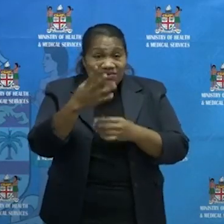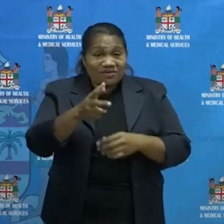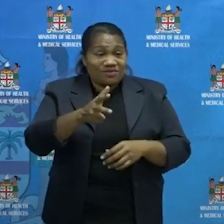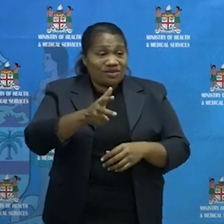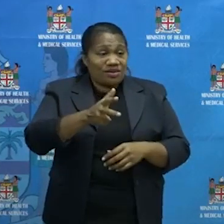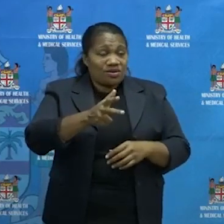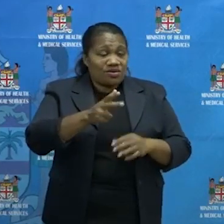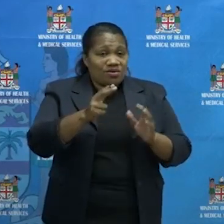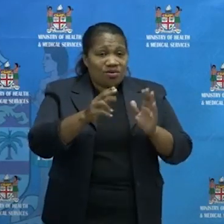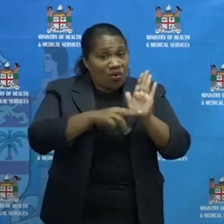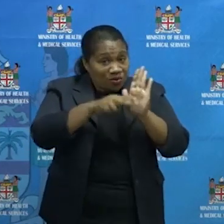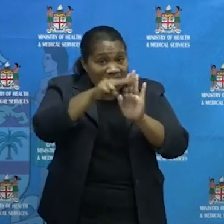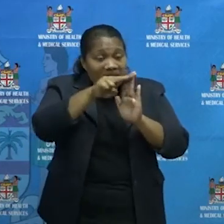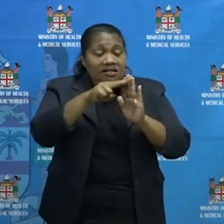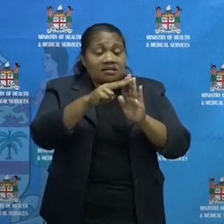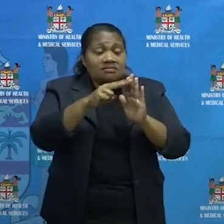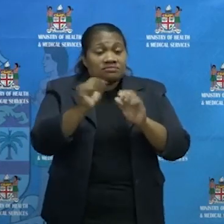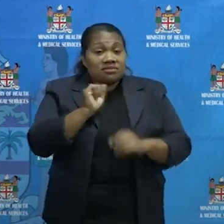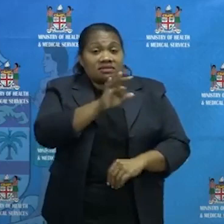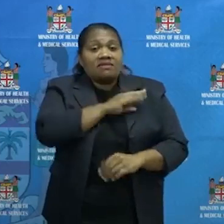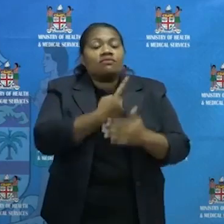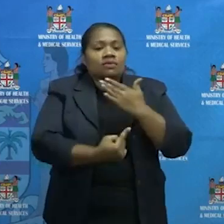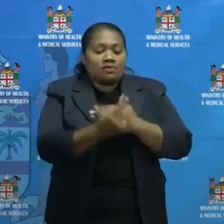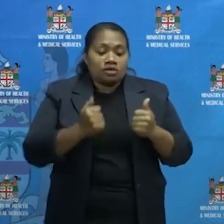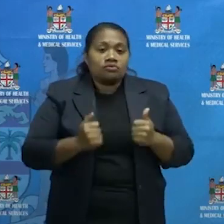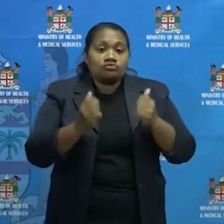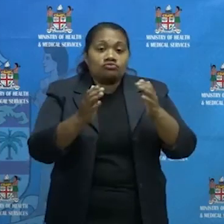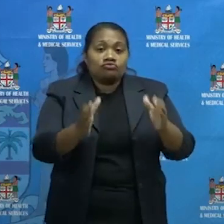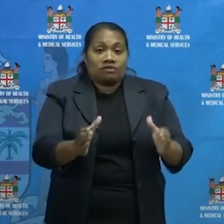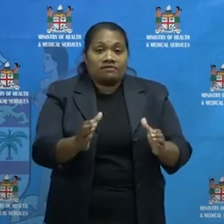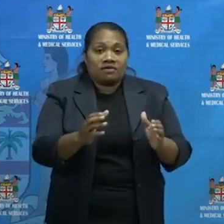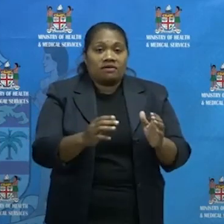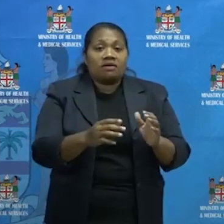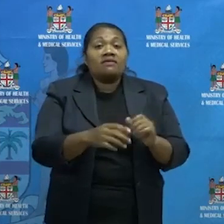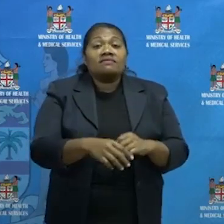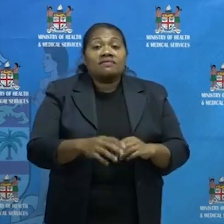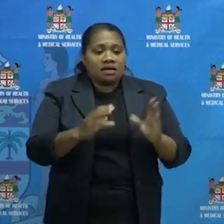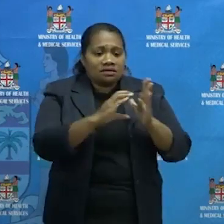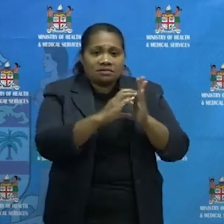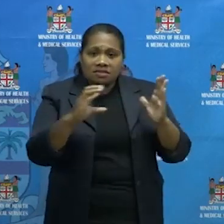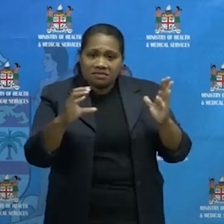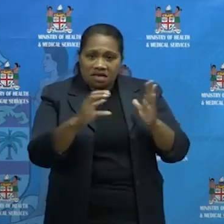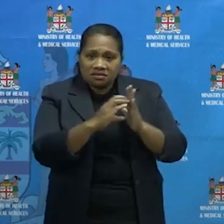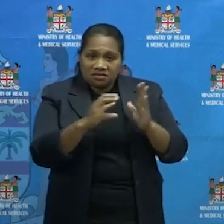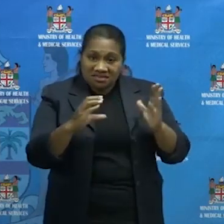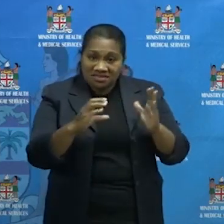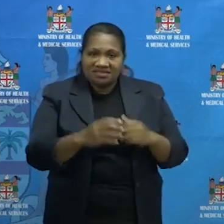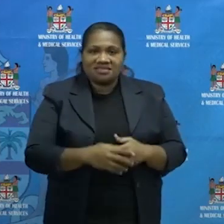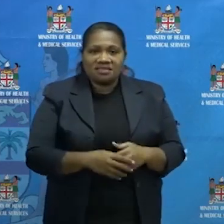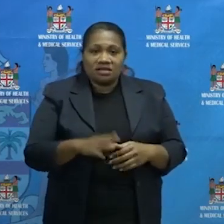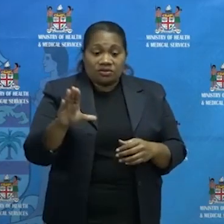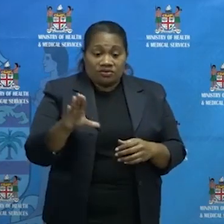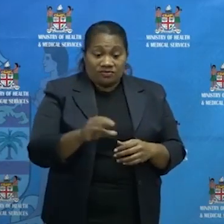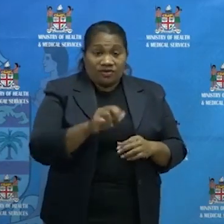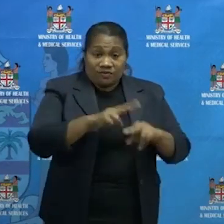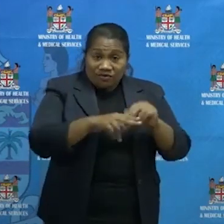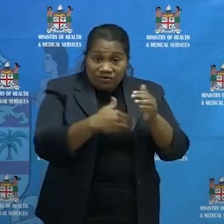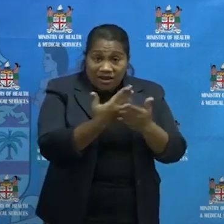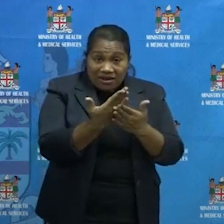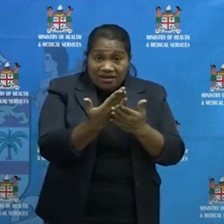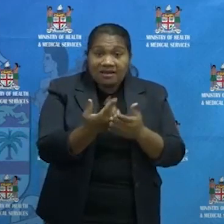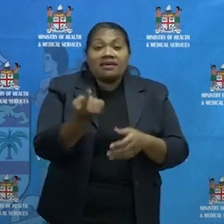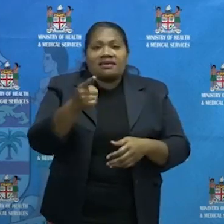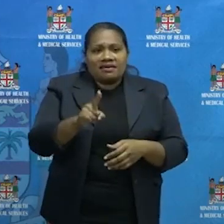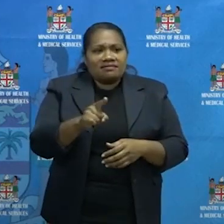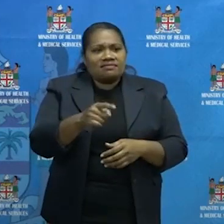minibus she took on Friday the 16th of April from Lautoka, the driver of the minibus she took from Nandi to Lautoka on the morning